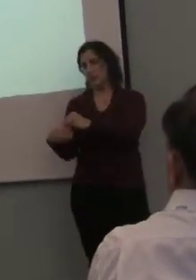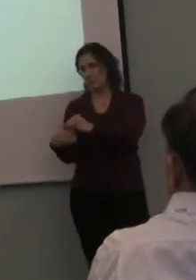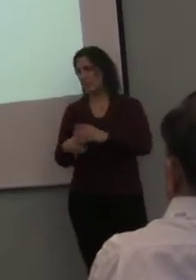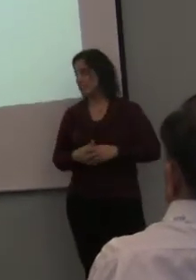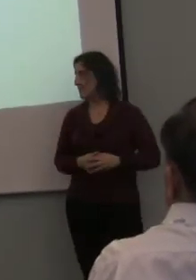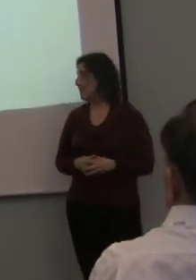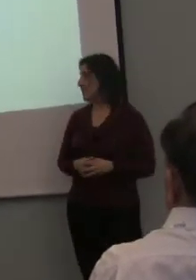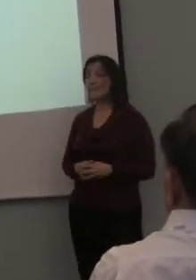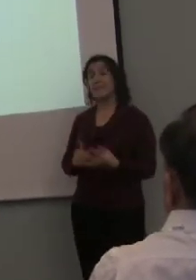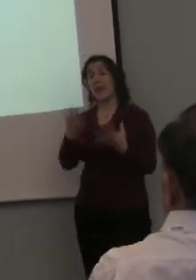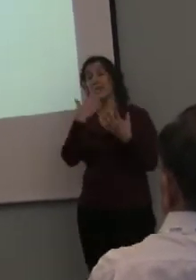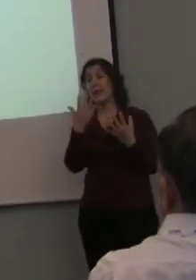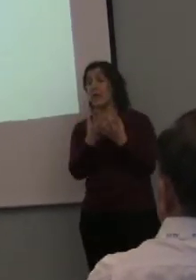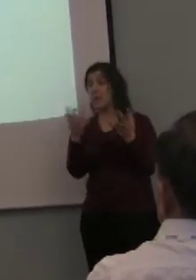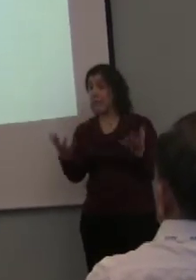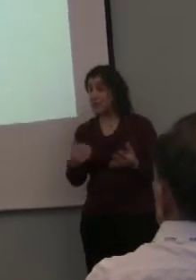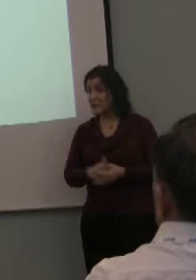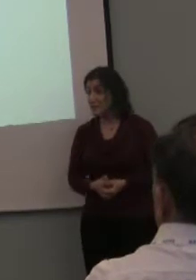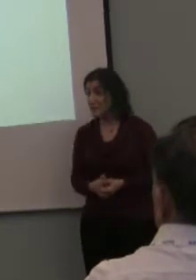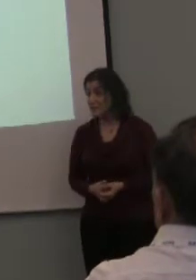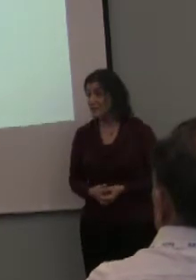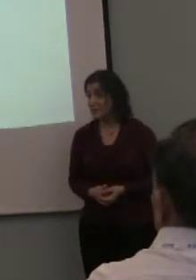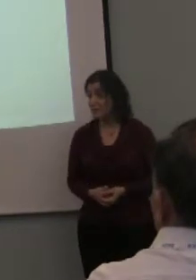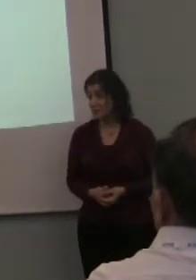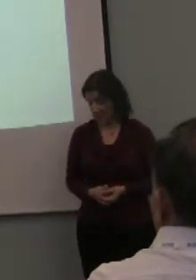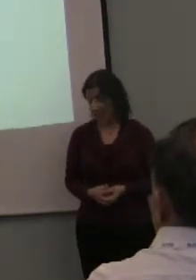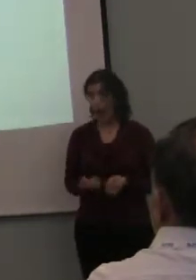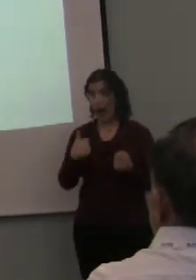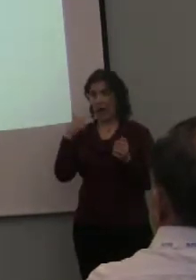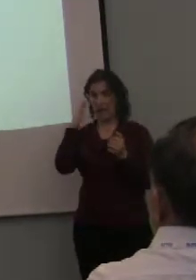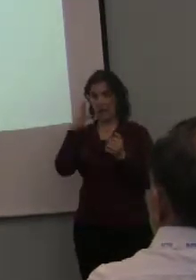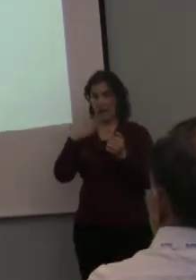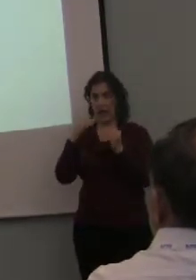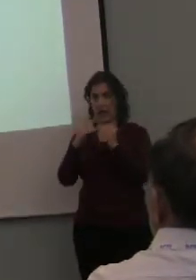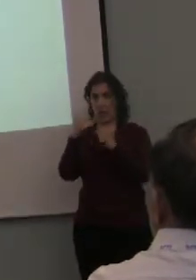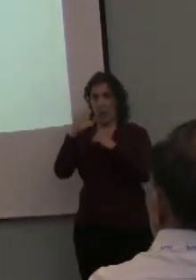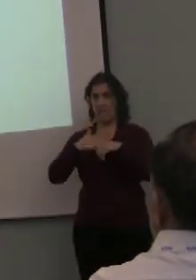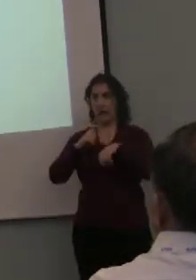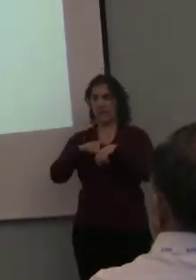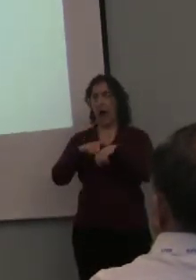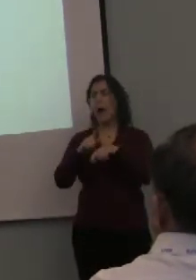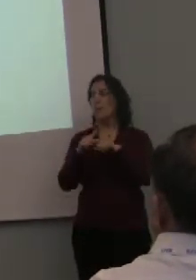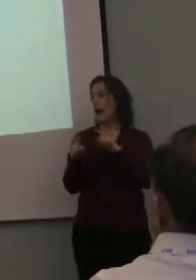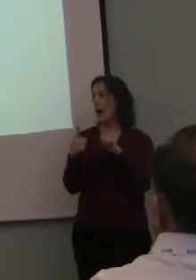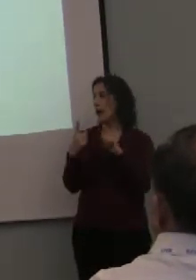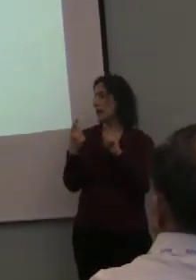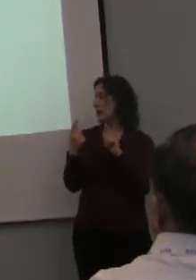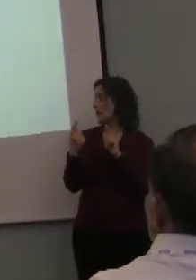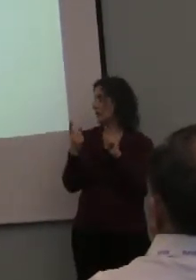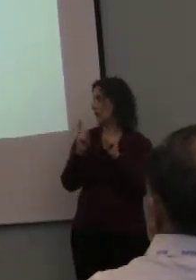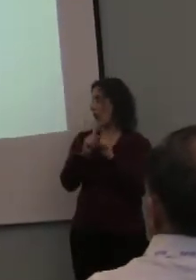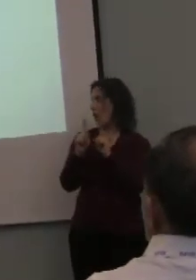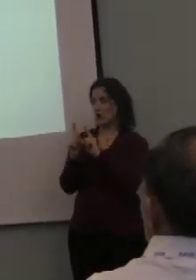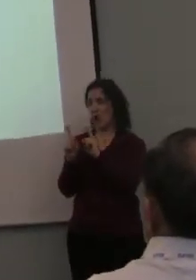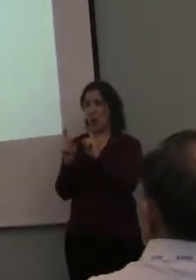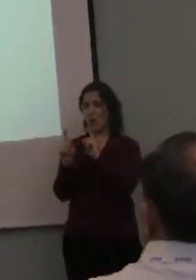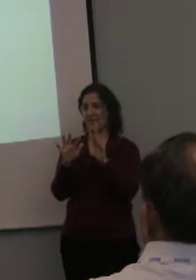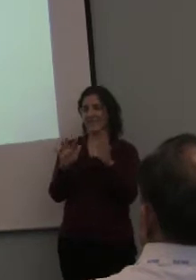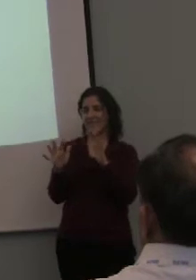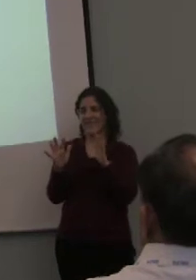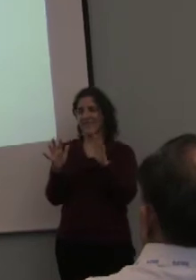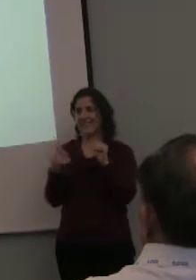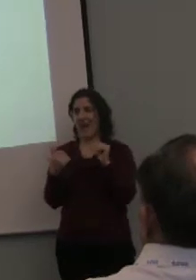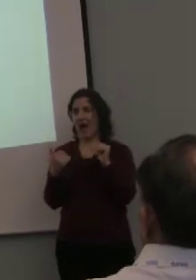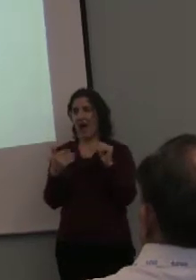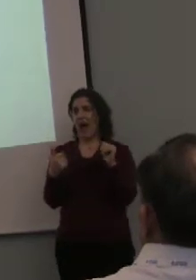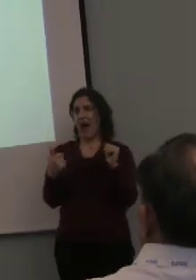And thank you very much. I went a little over what I planned, but I guess I also had a slot